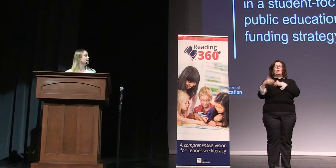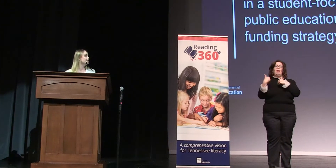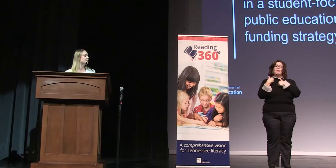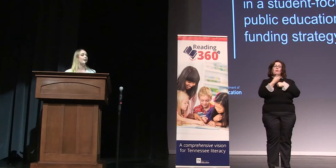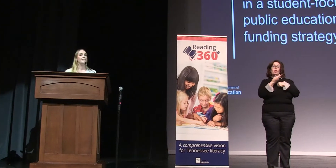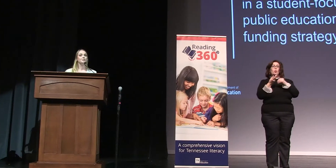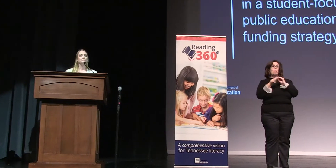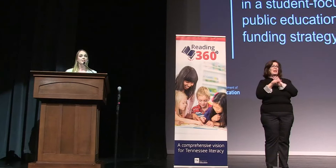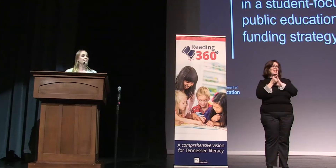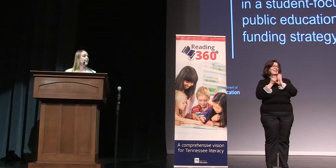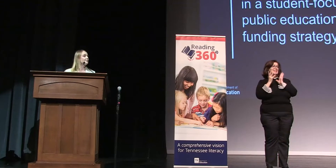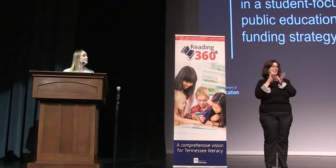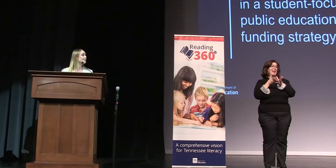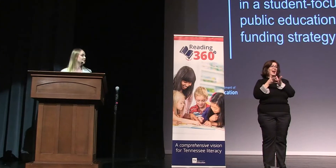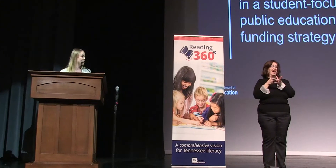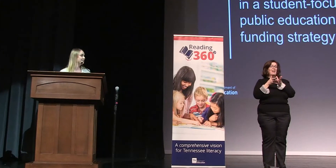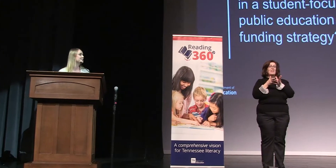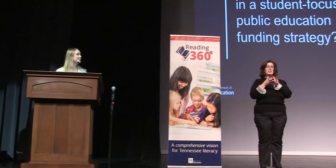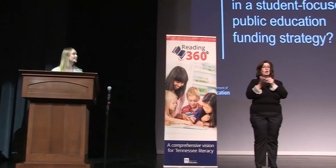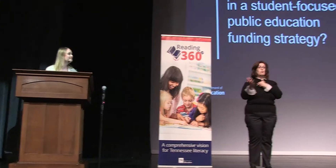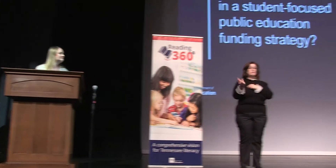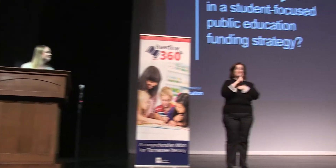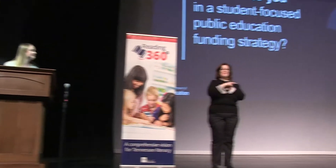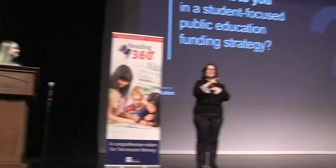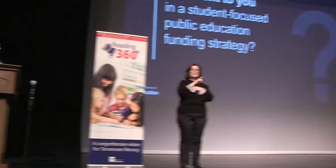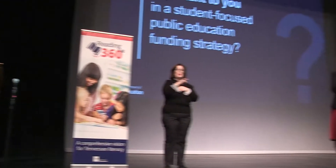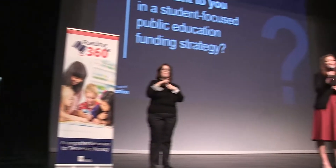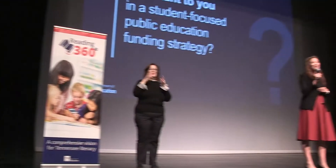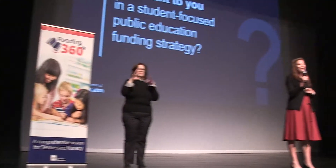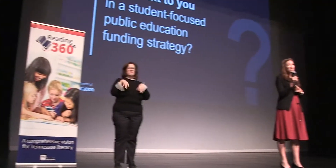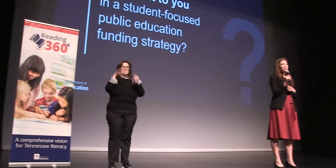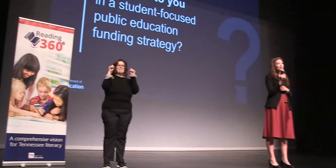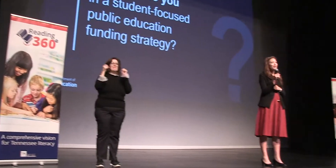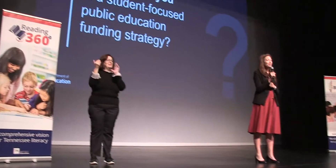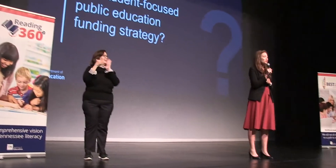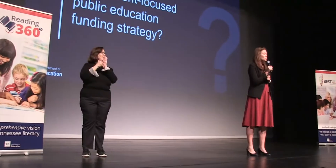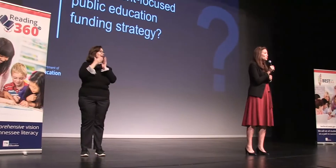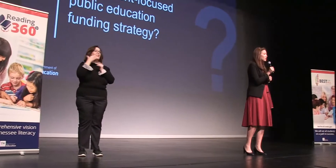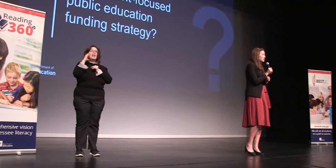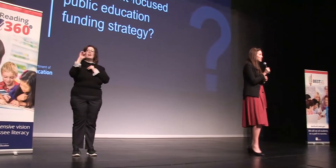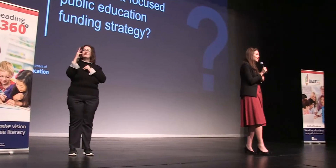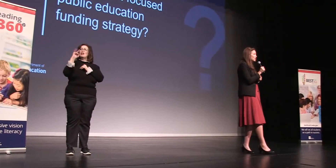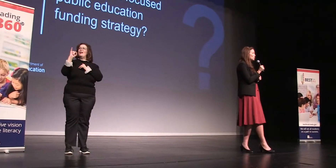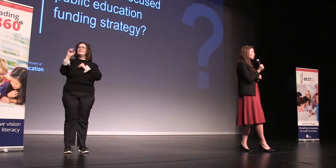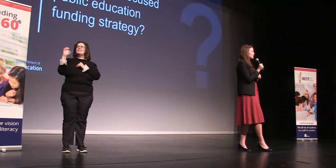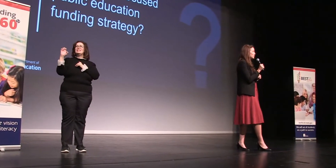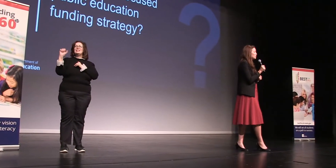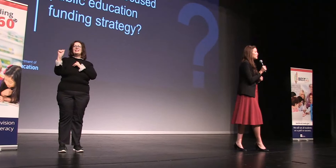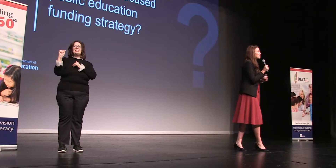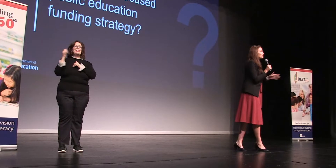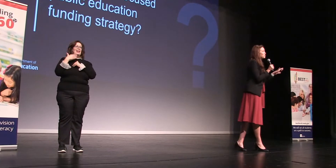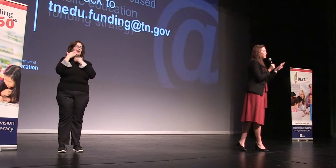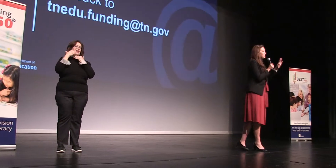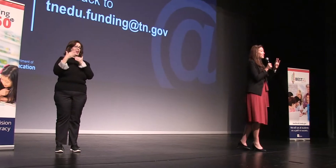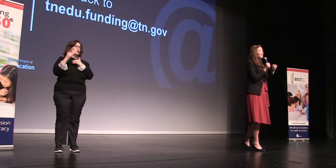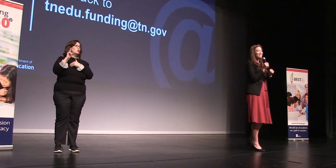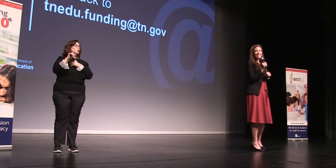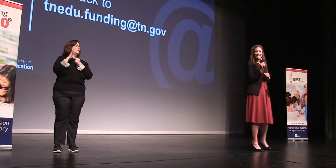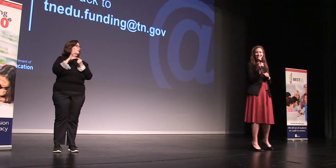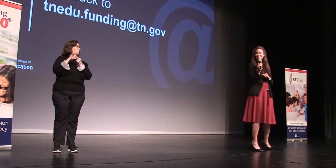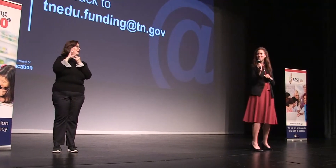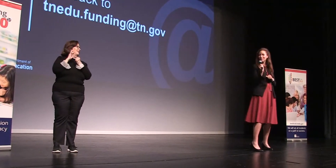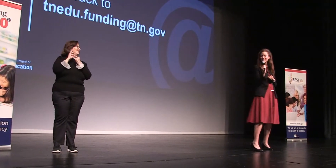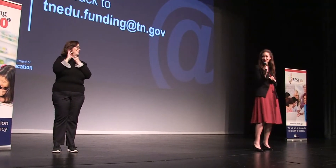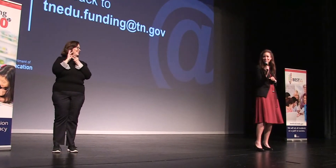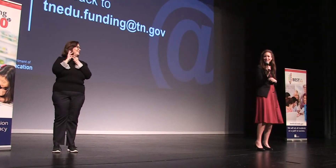couple more minutes to spend together, and so I'll turn it over to you. Thanks, Chelsea. And I do what it is I usually do, especially because of the lighting.